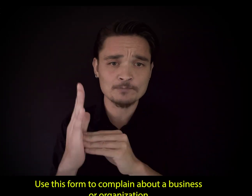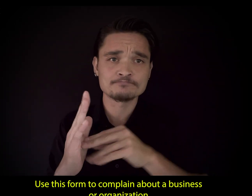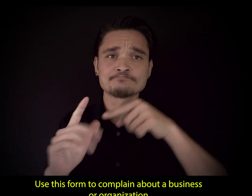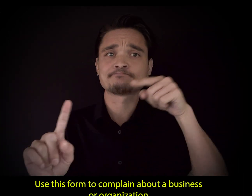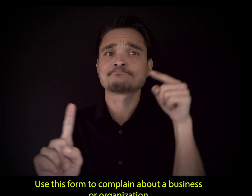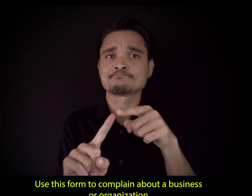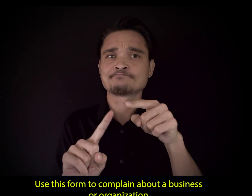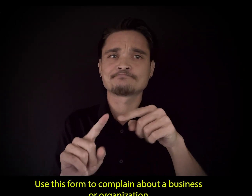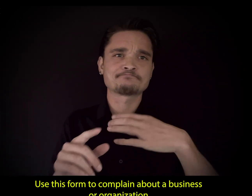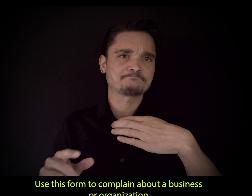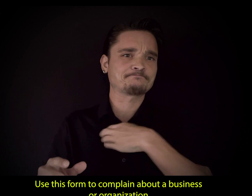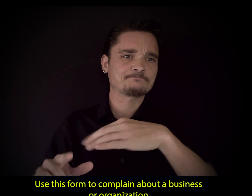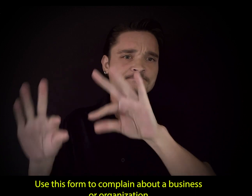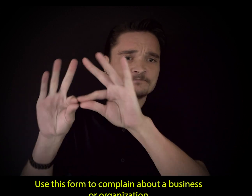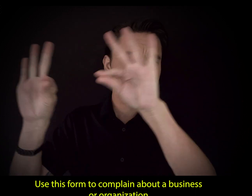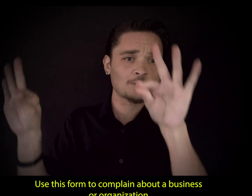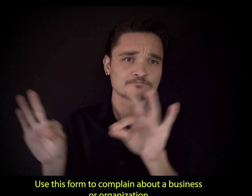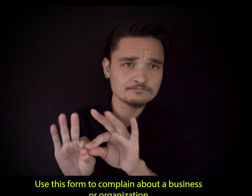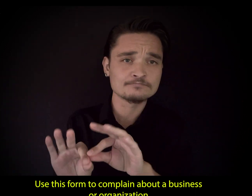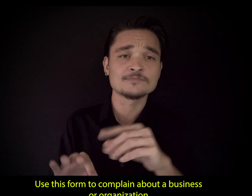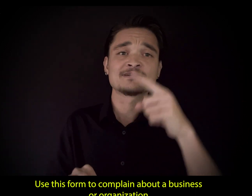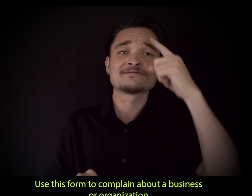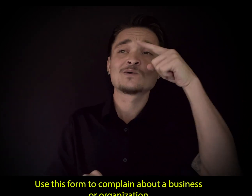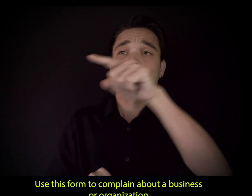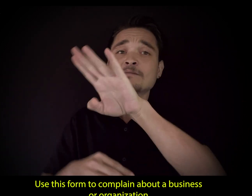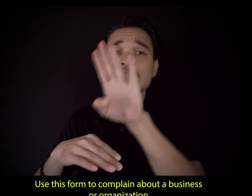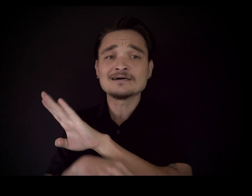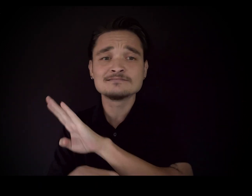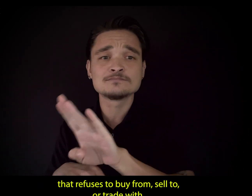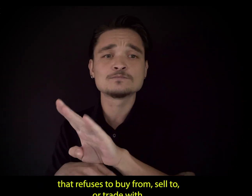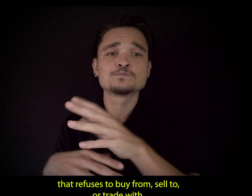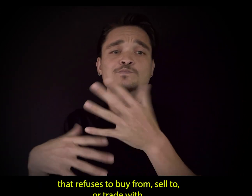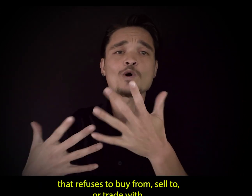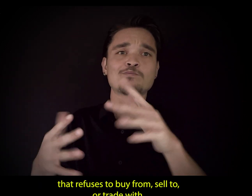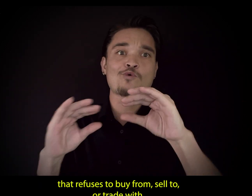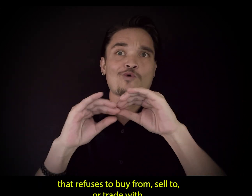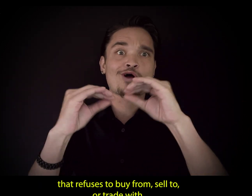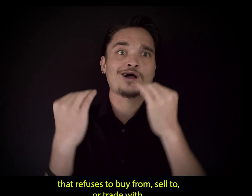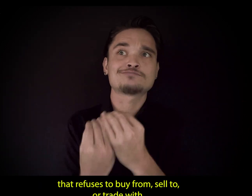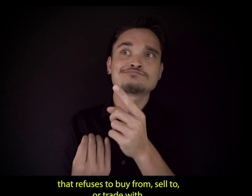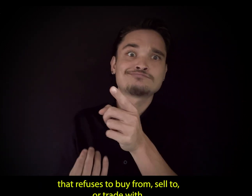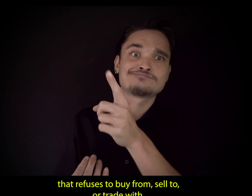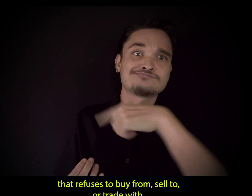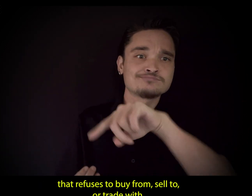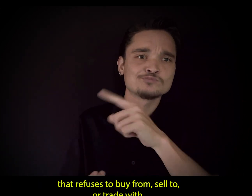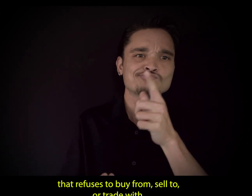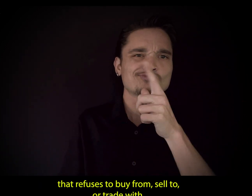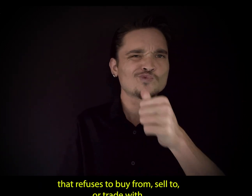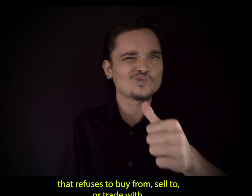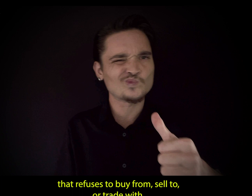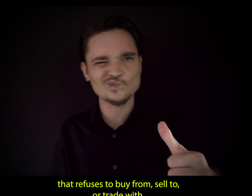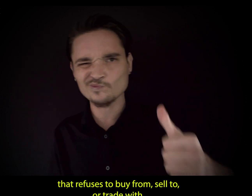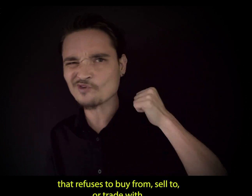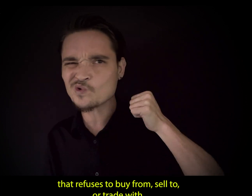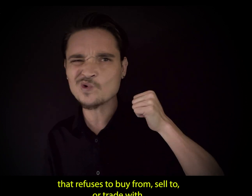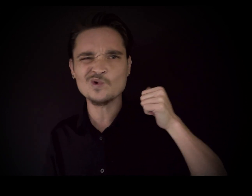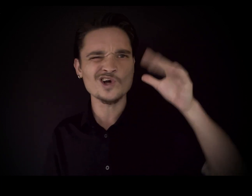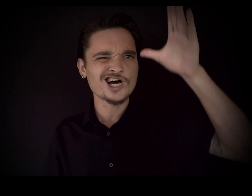Use this form to complain about a business or organization that refuses to buy from, sell to, or trade with,